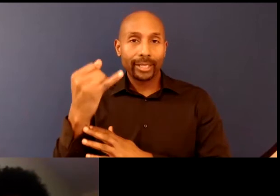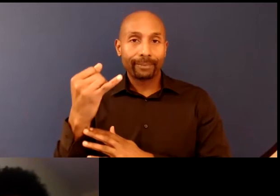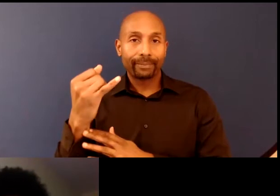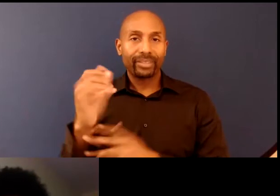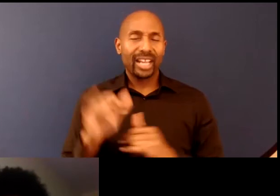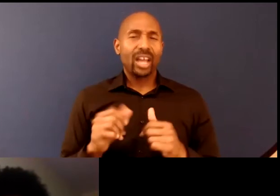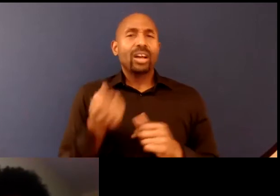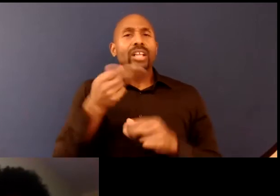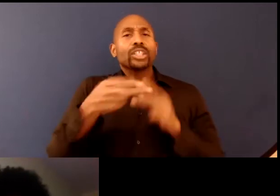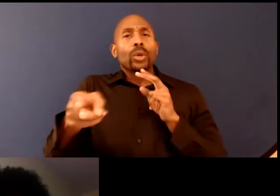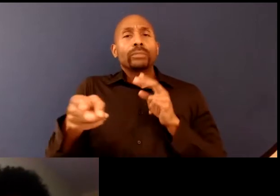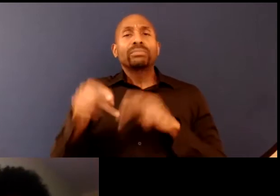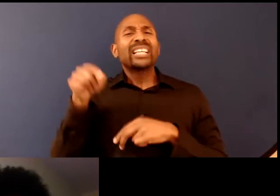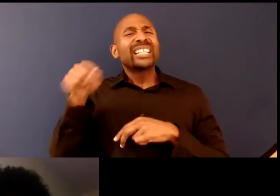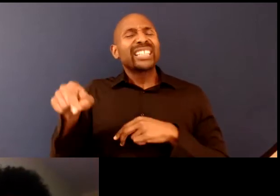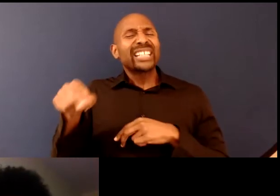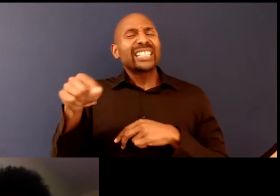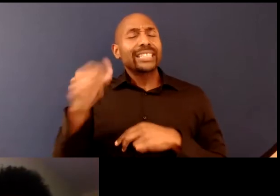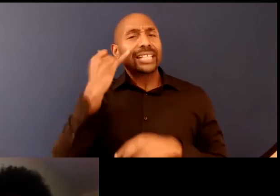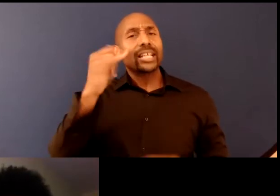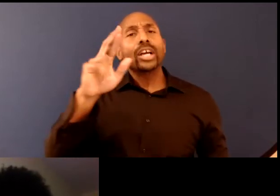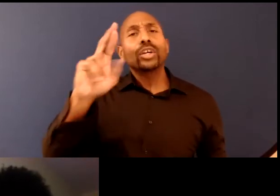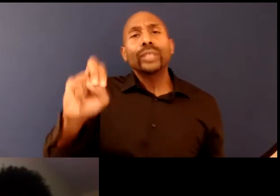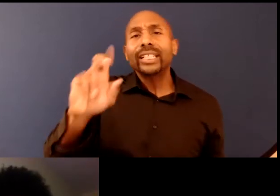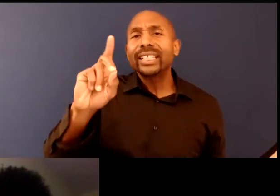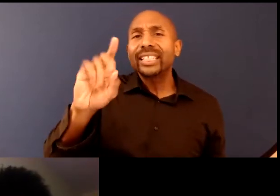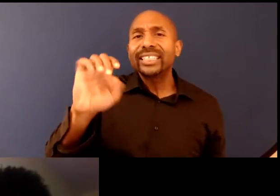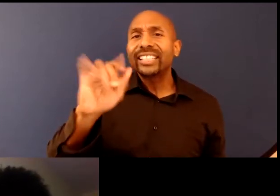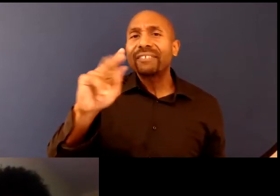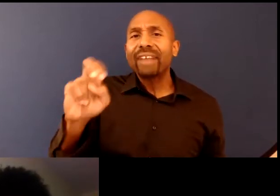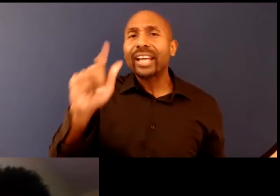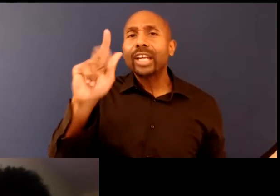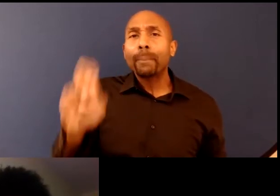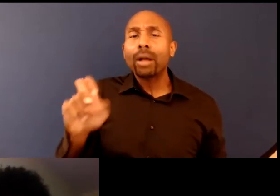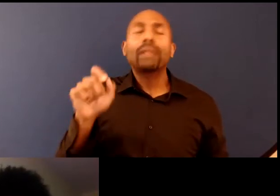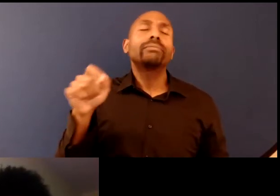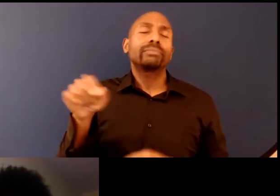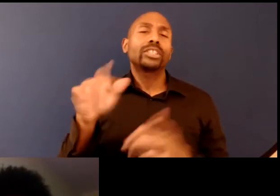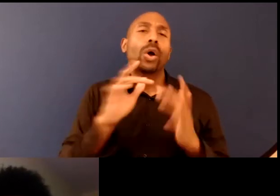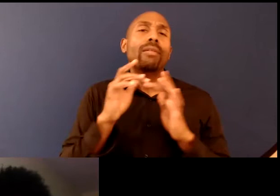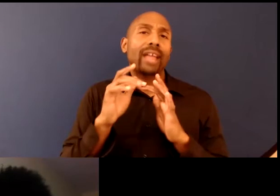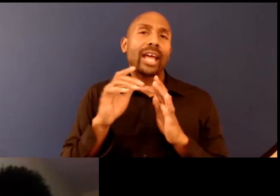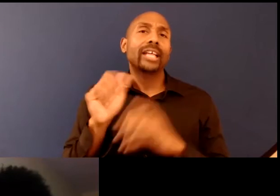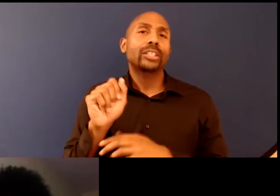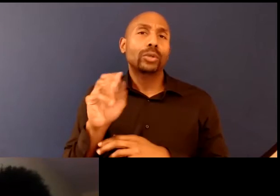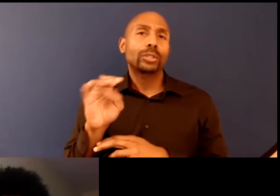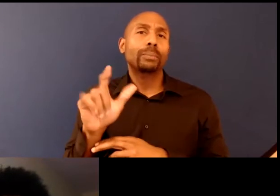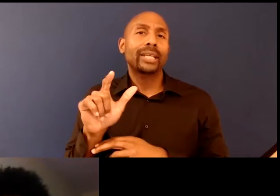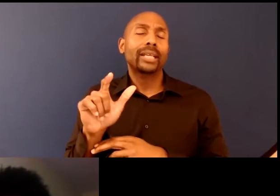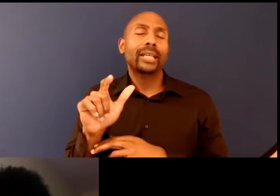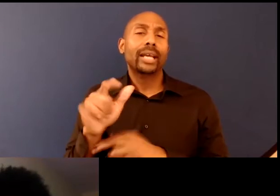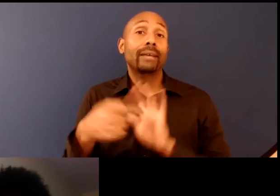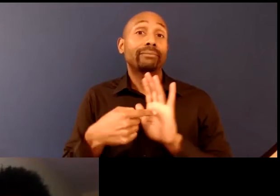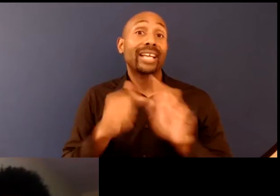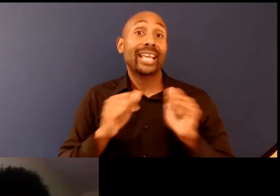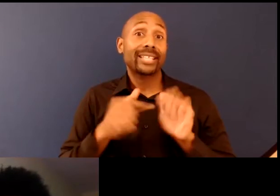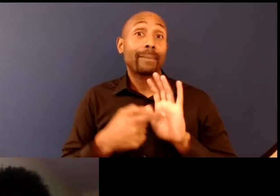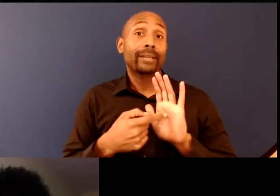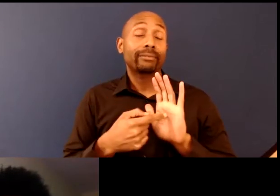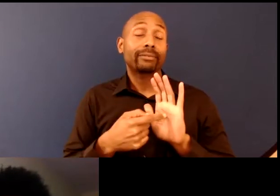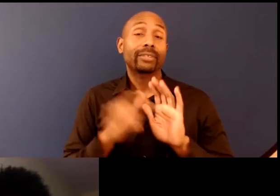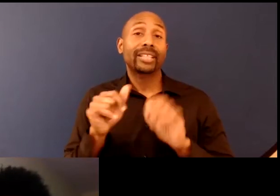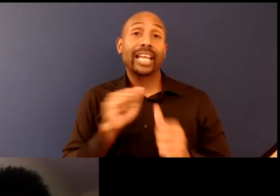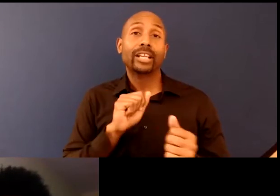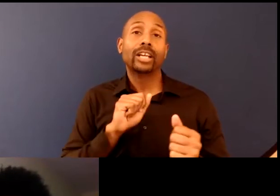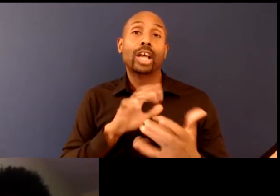is an online social media exhibit that addresses diversity, inclusion, and ableism, and seeks to engage